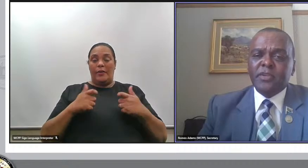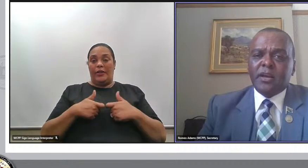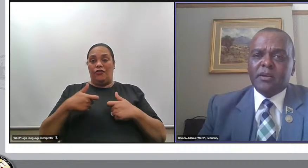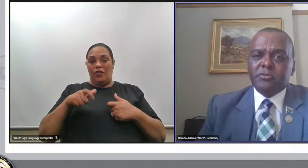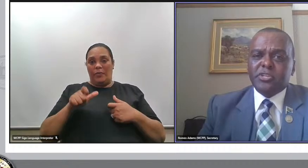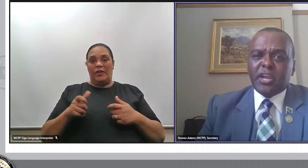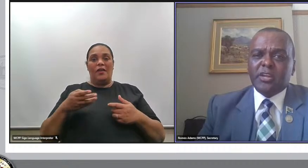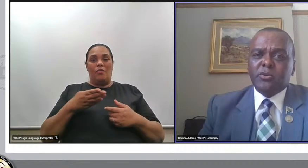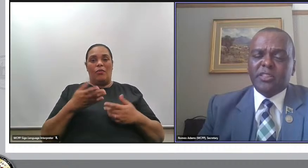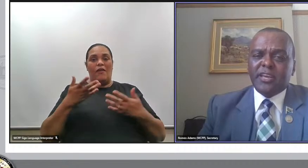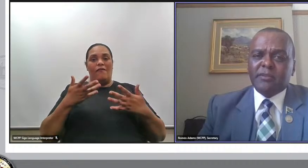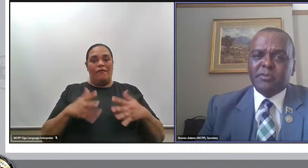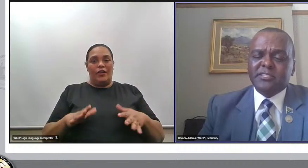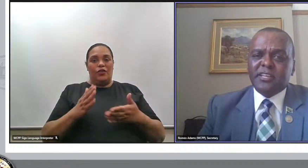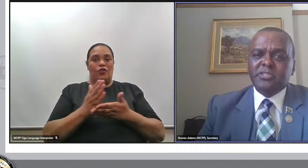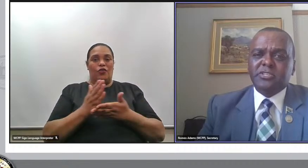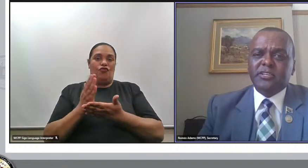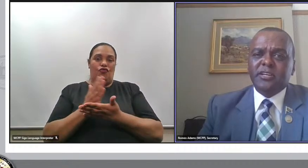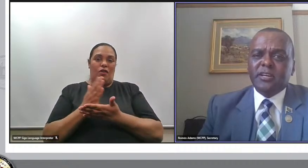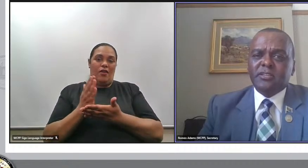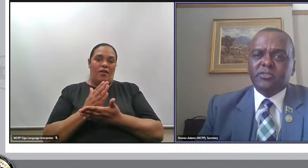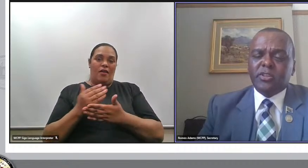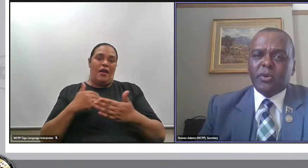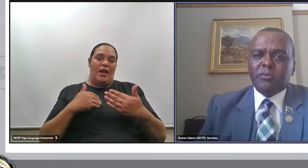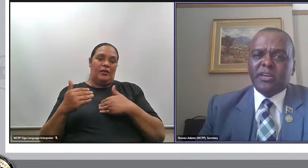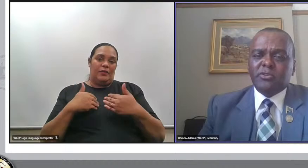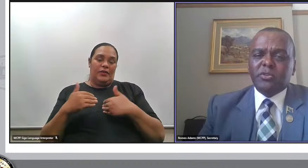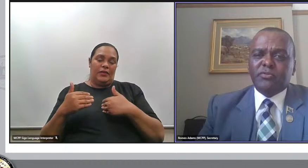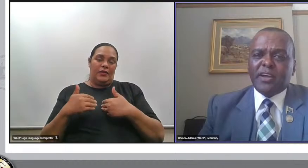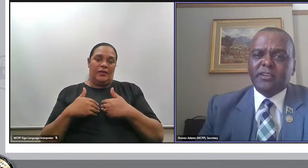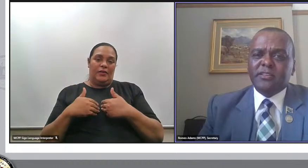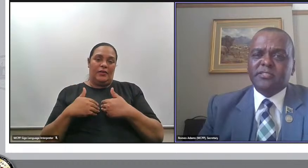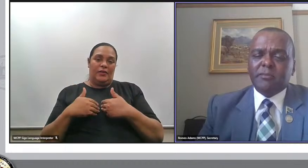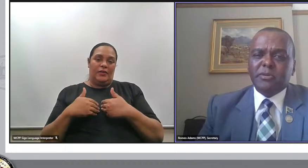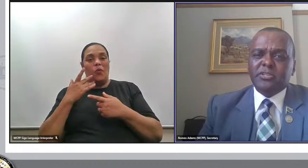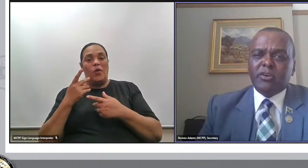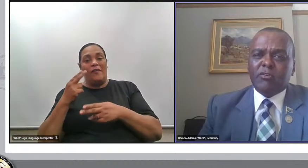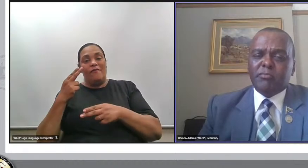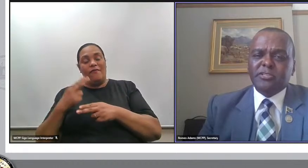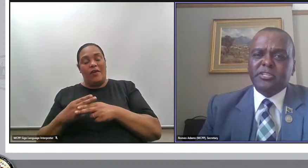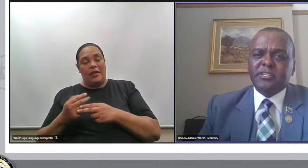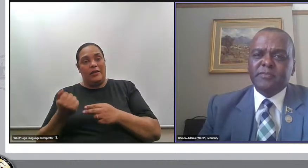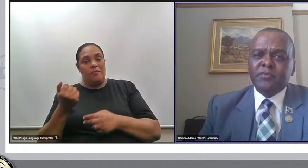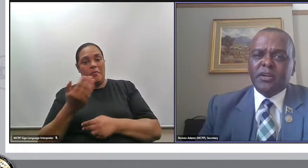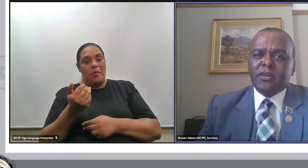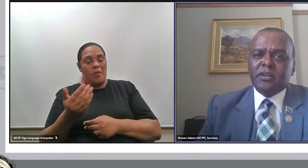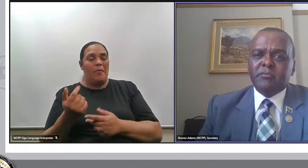already shared with the administration, so that when we get to the final submission of